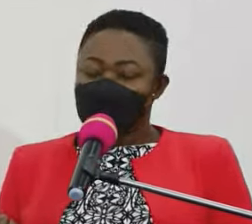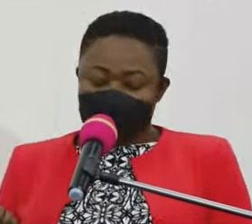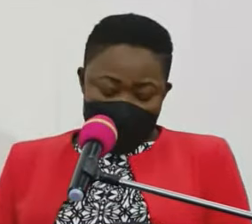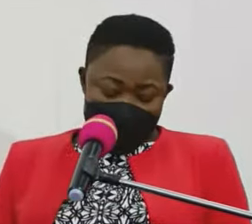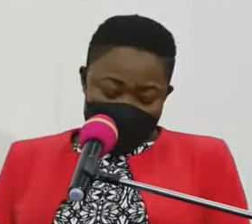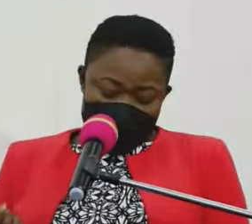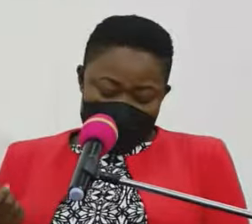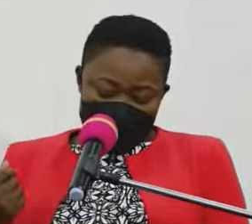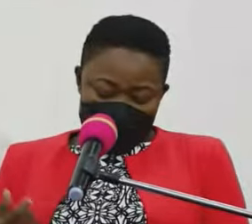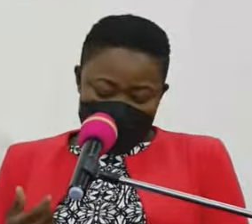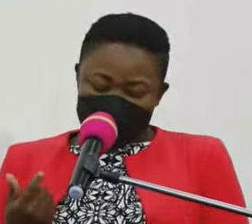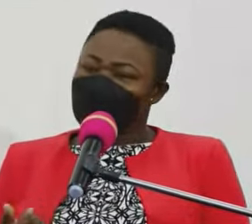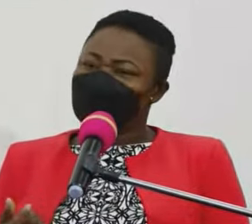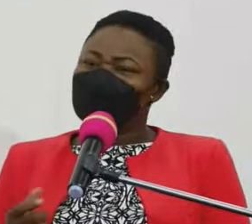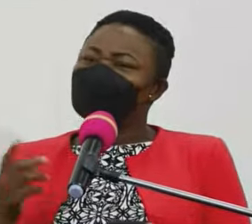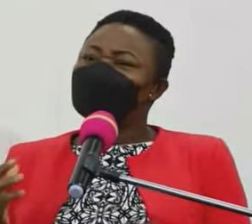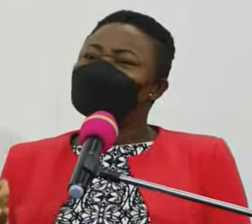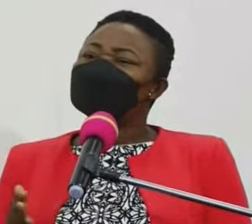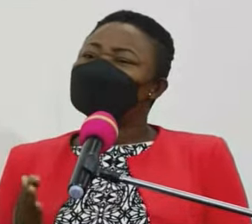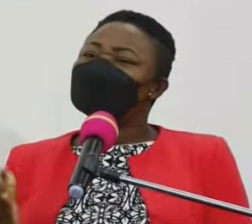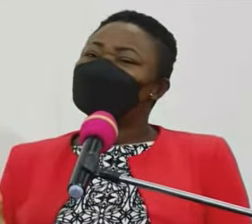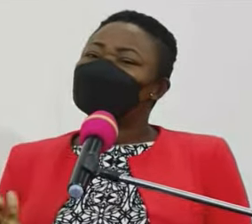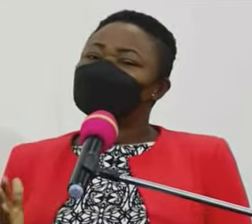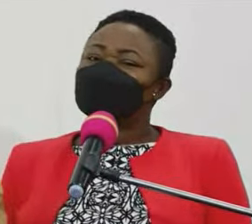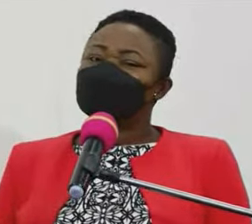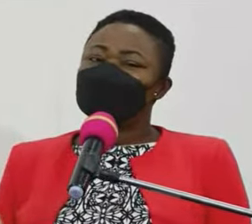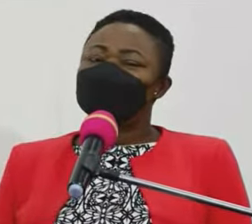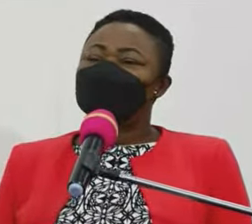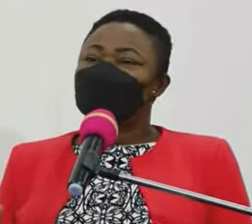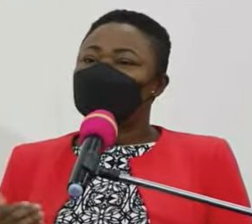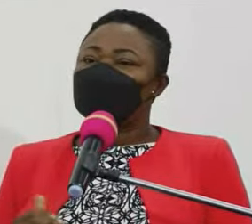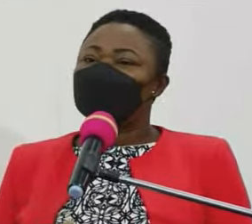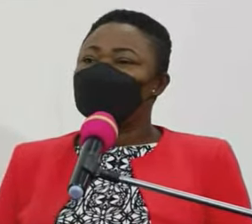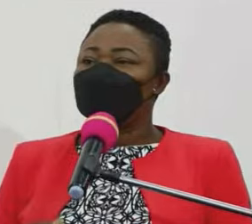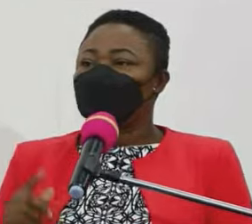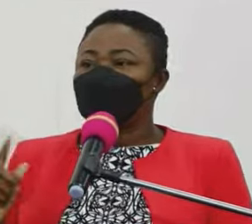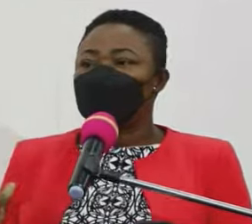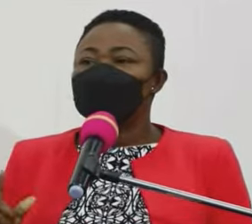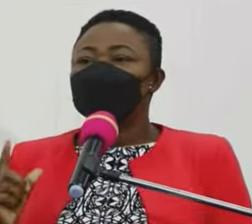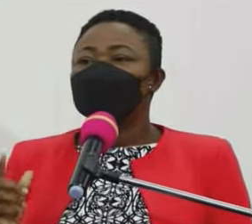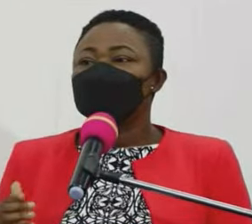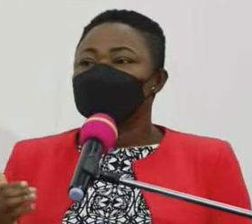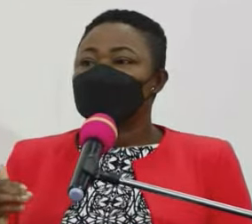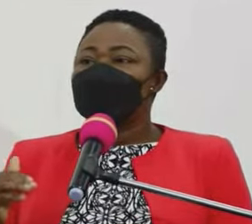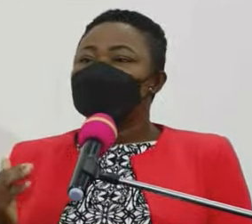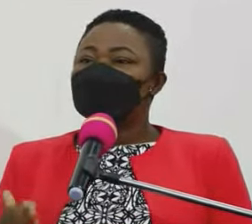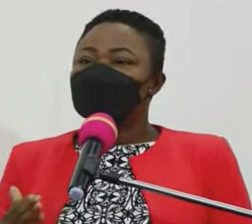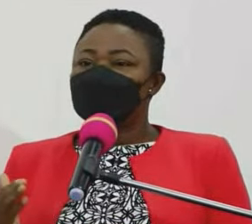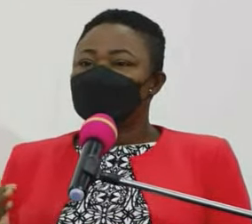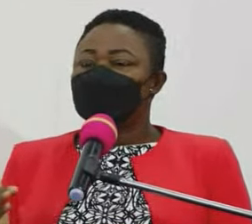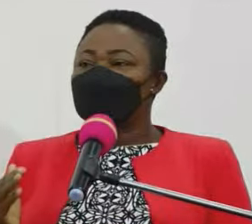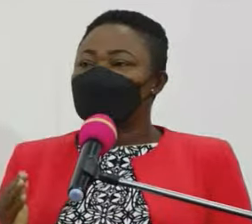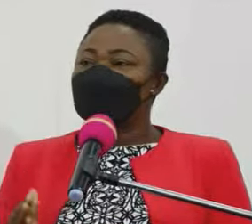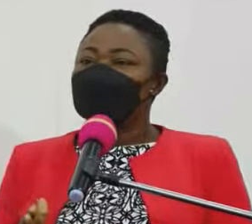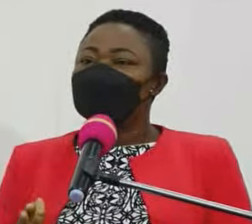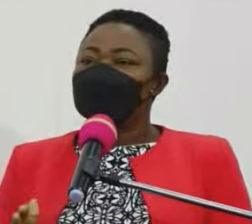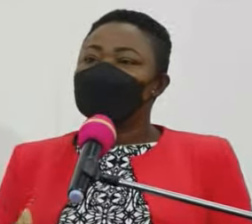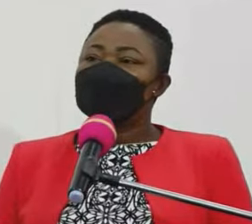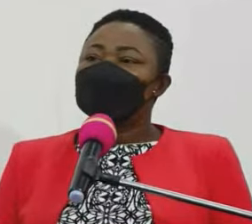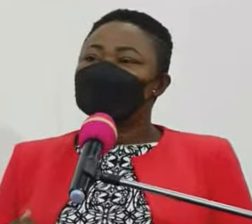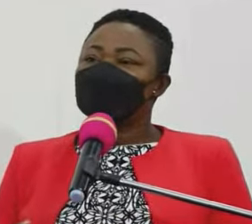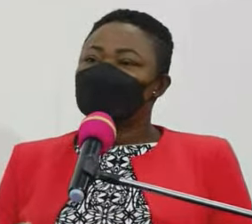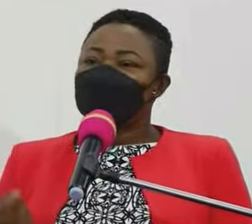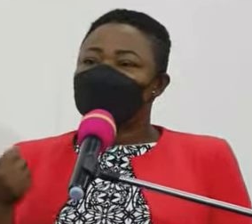DG, and such wouldn't it be appropriate to get those reviewed so that